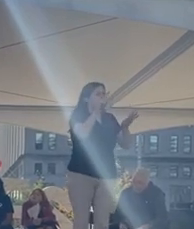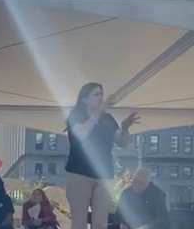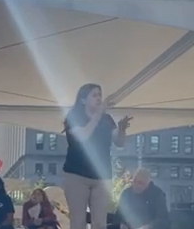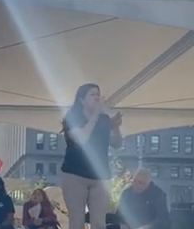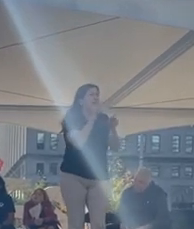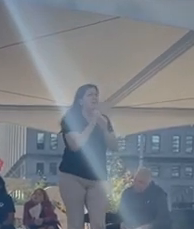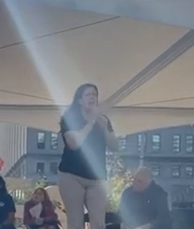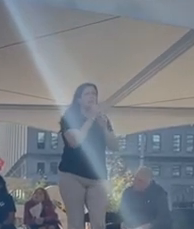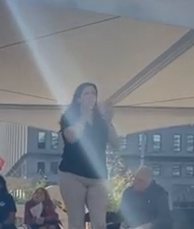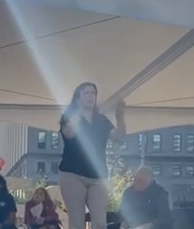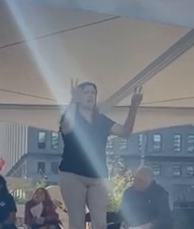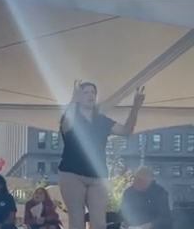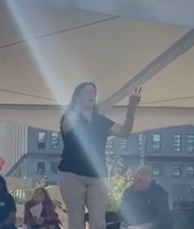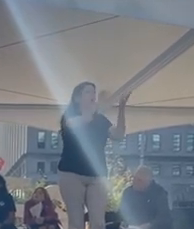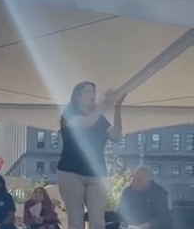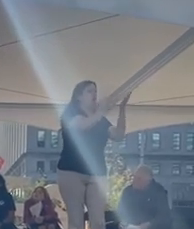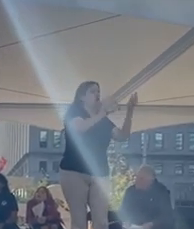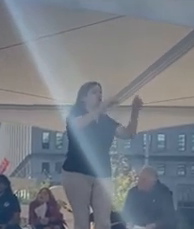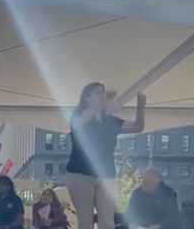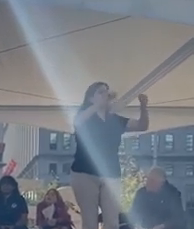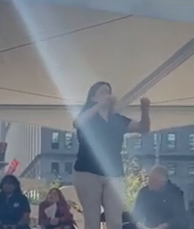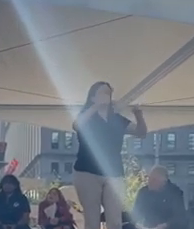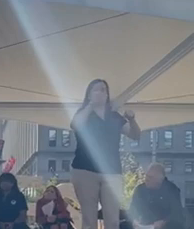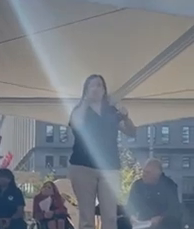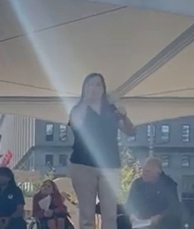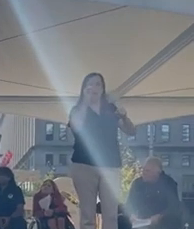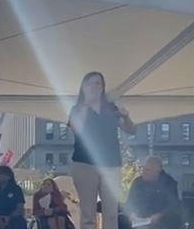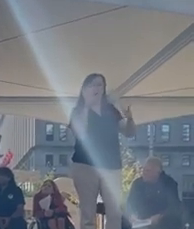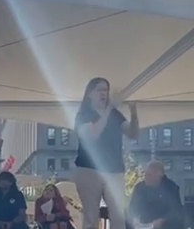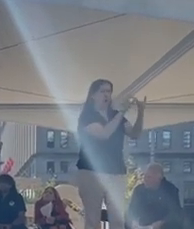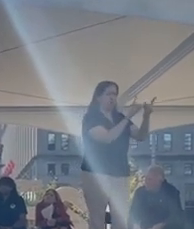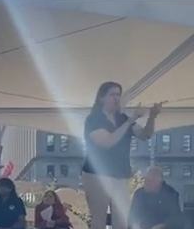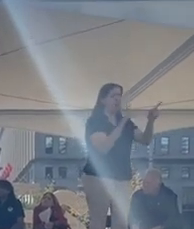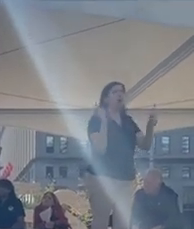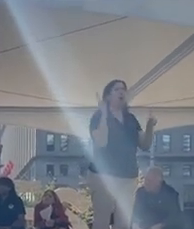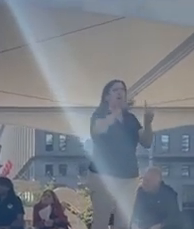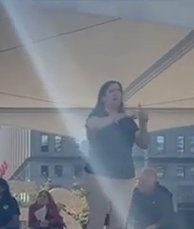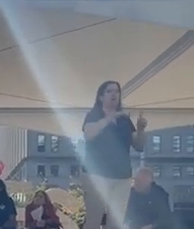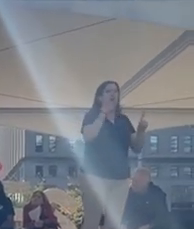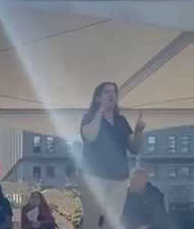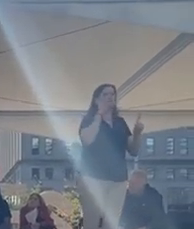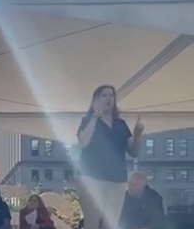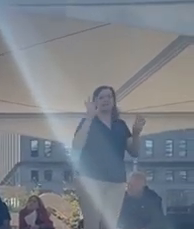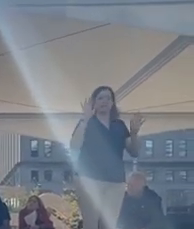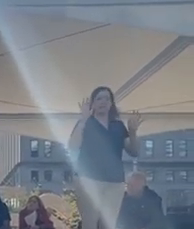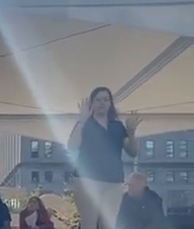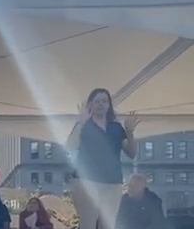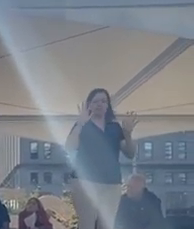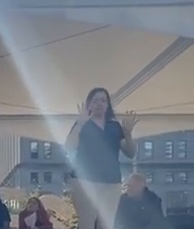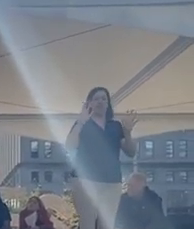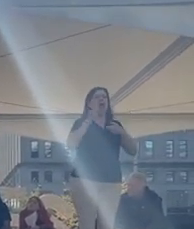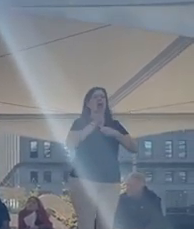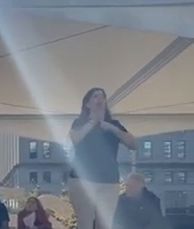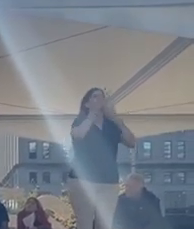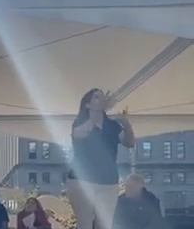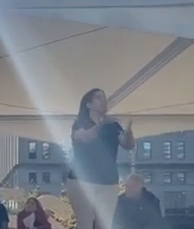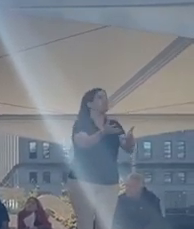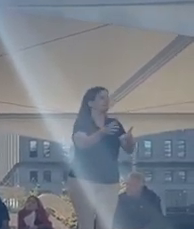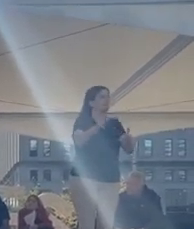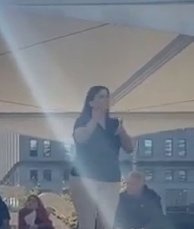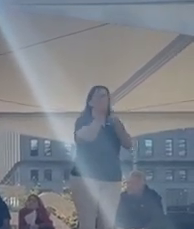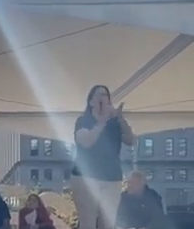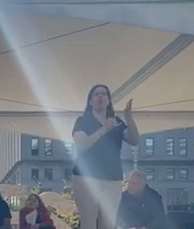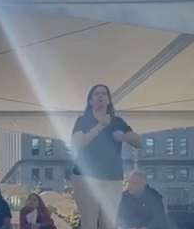Art Possible Ohio. You should apply for the Expressions, Art